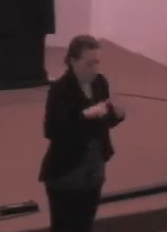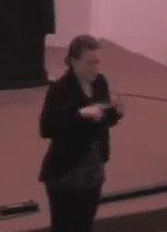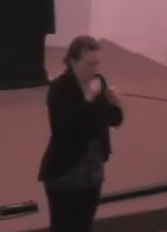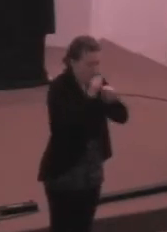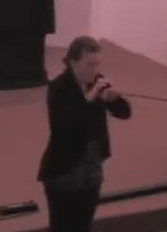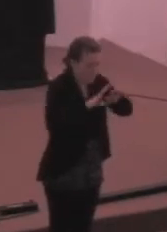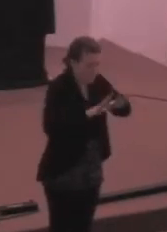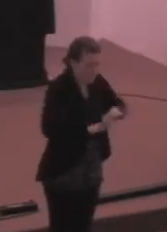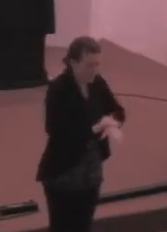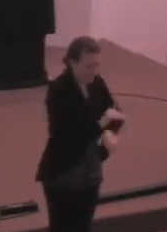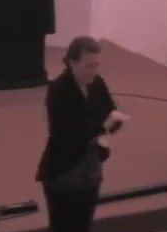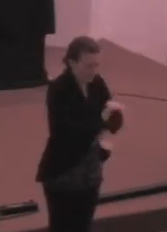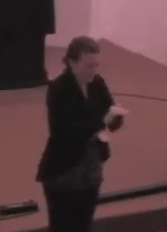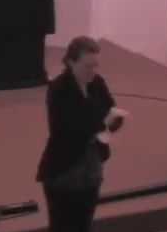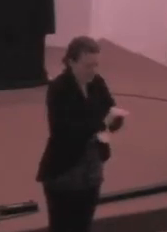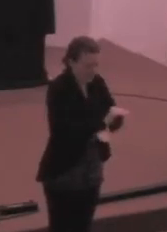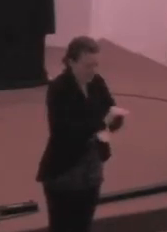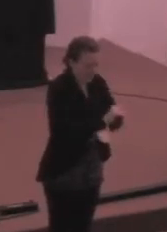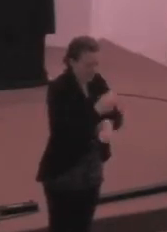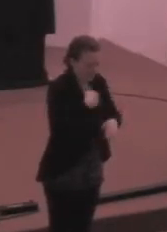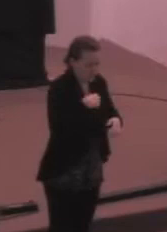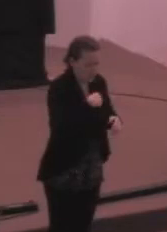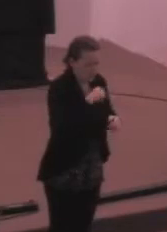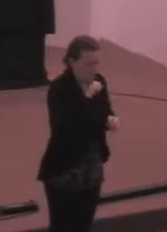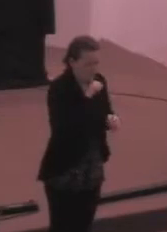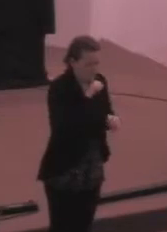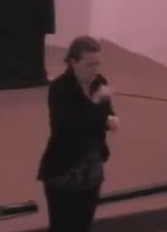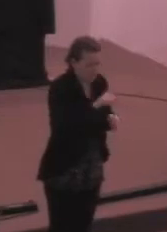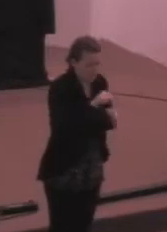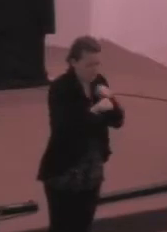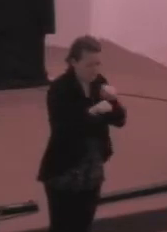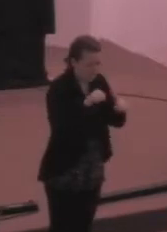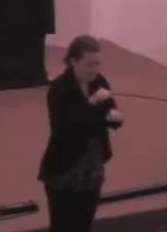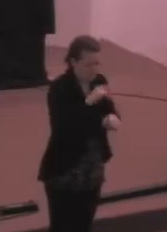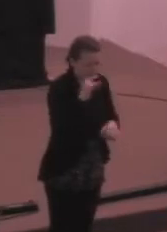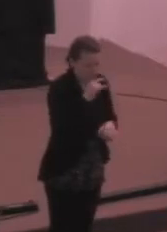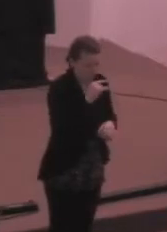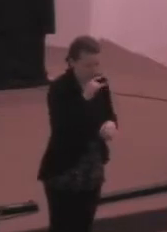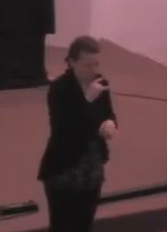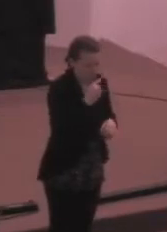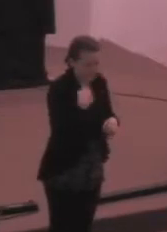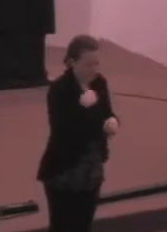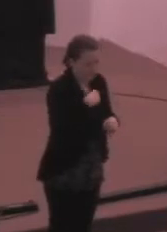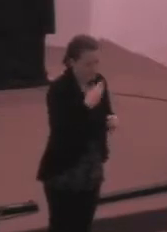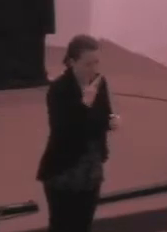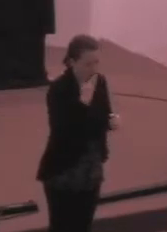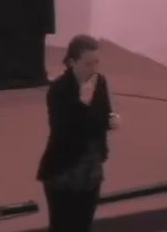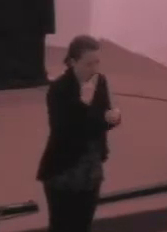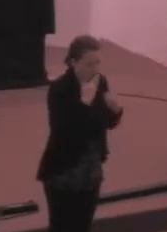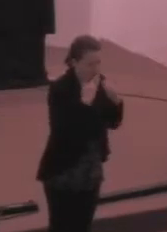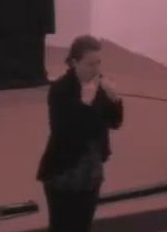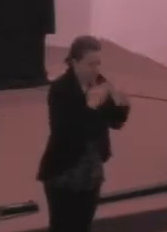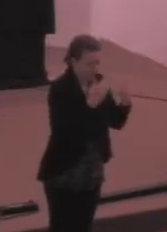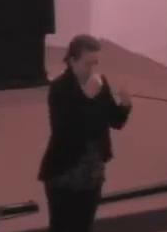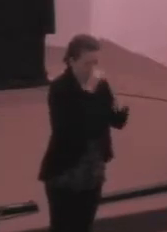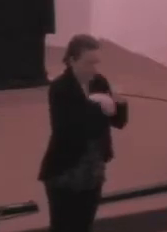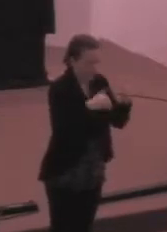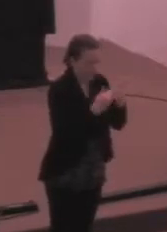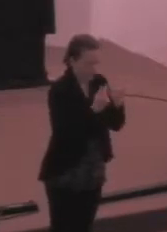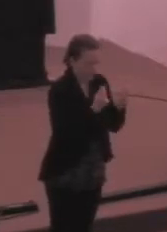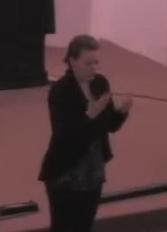evening. We just love these kids. We just thank You for all they're doing in the ministry.